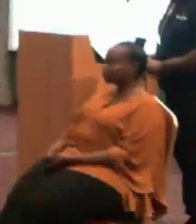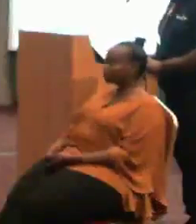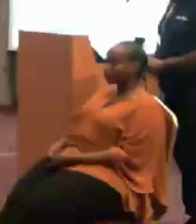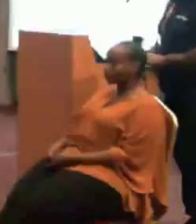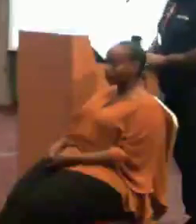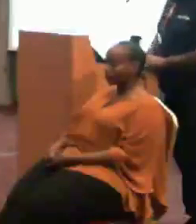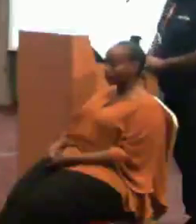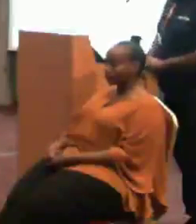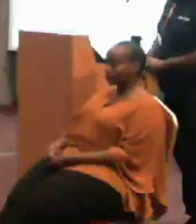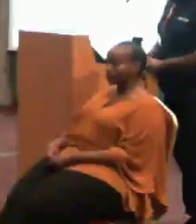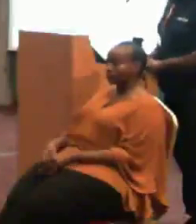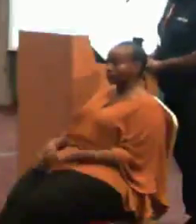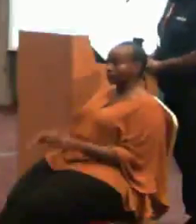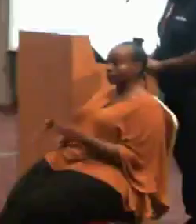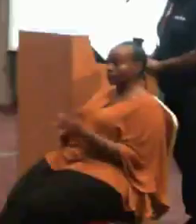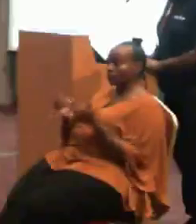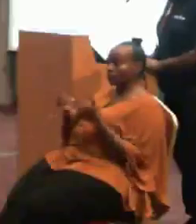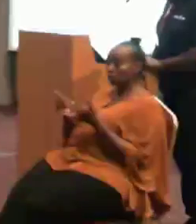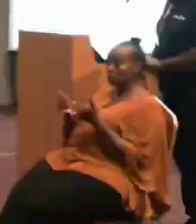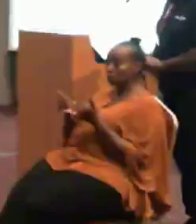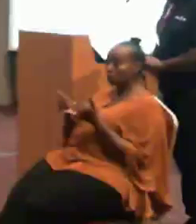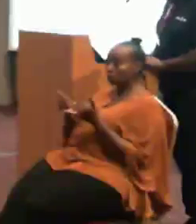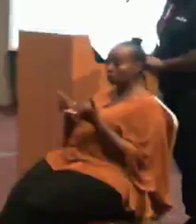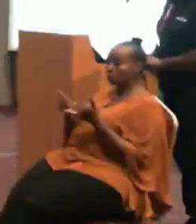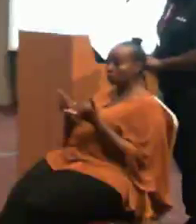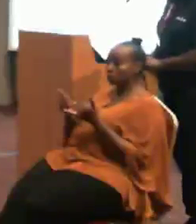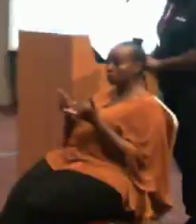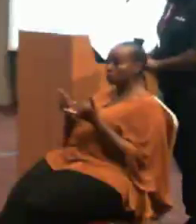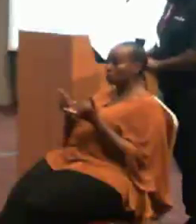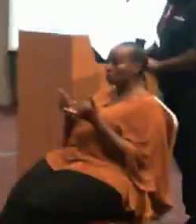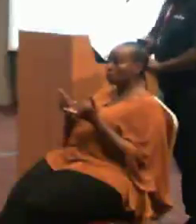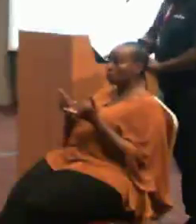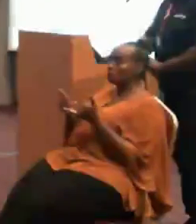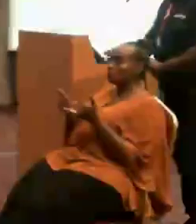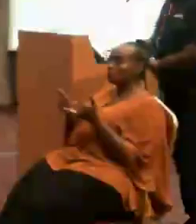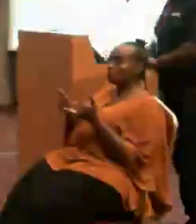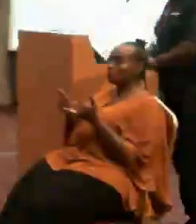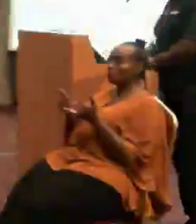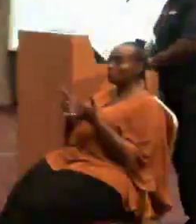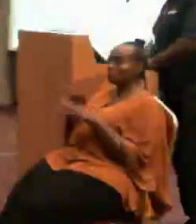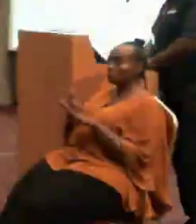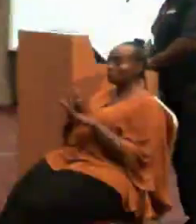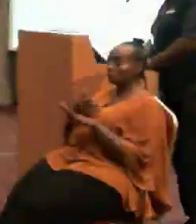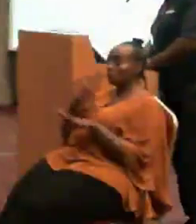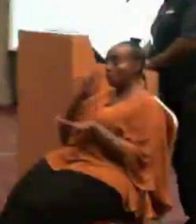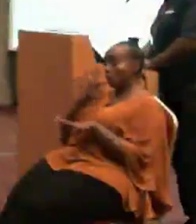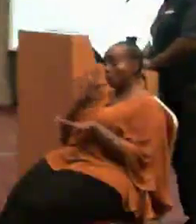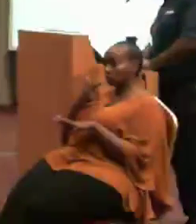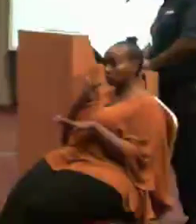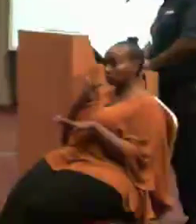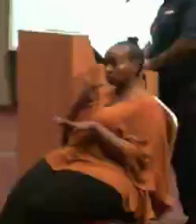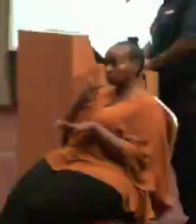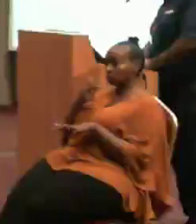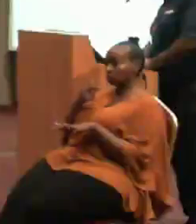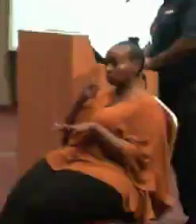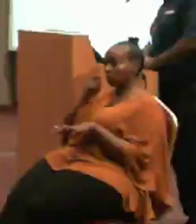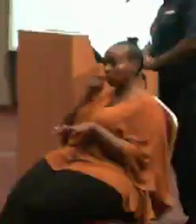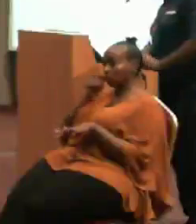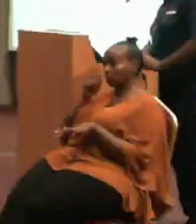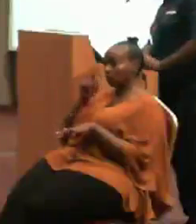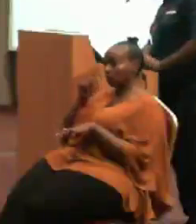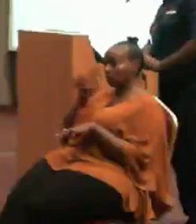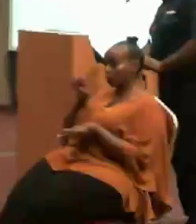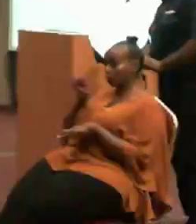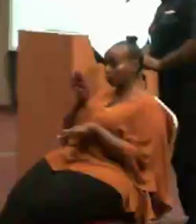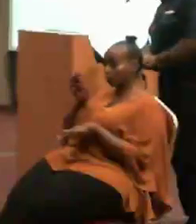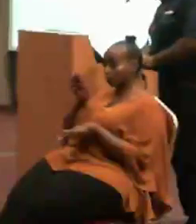Ladies and gentlemen, we're going to take a presentation from Mr. Ted Blom before we break for lunch.